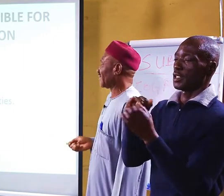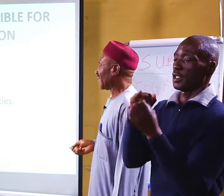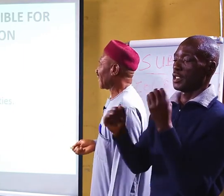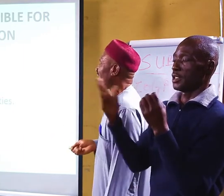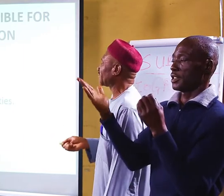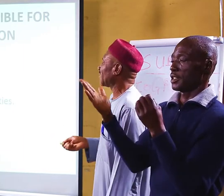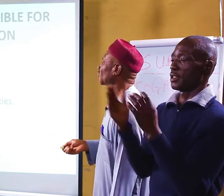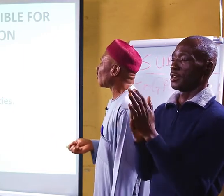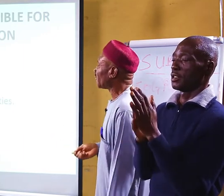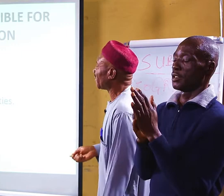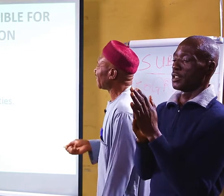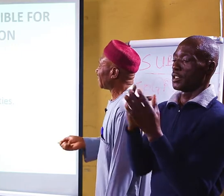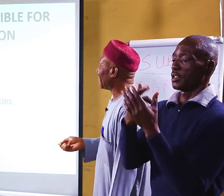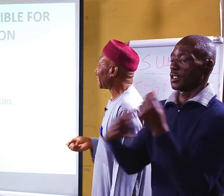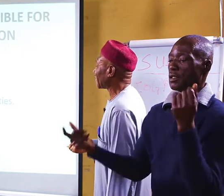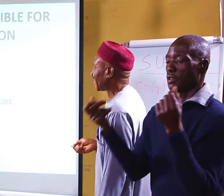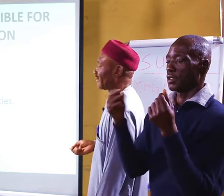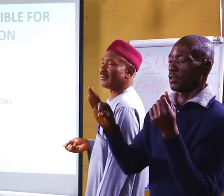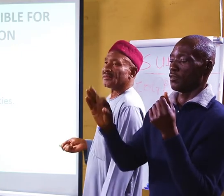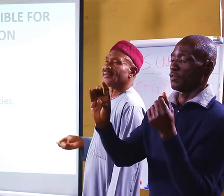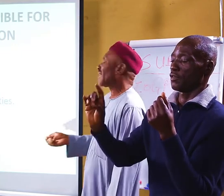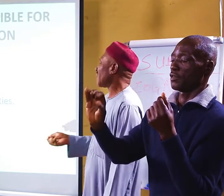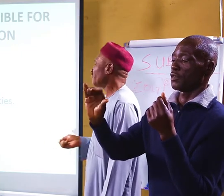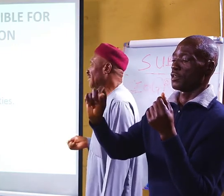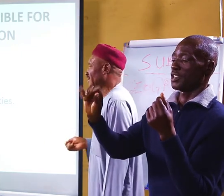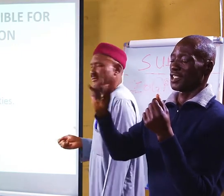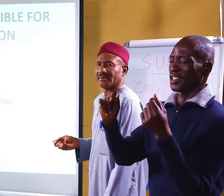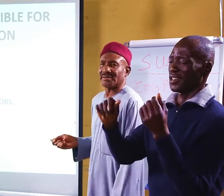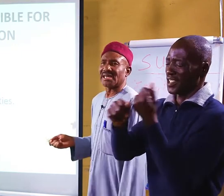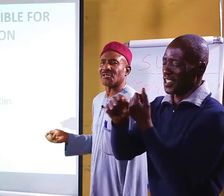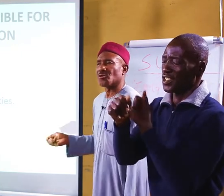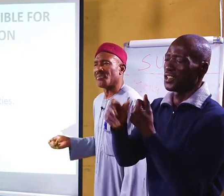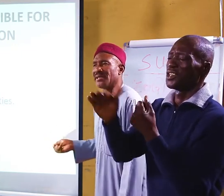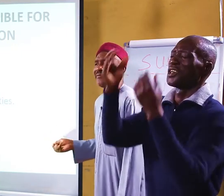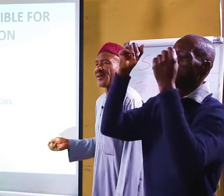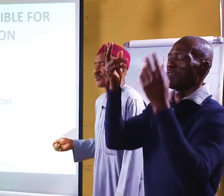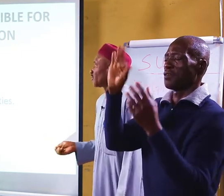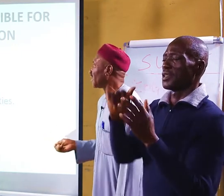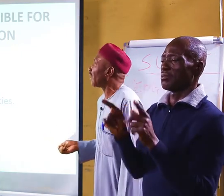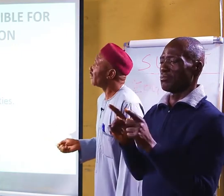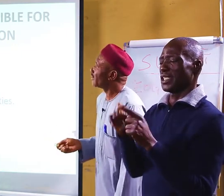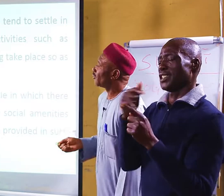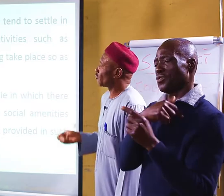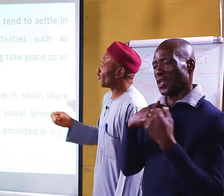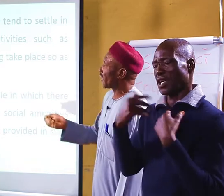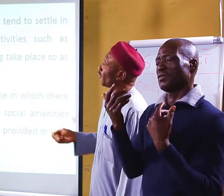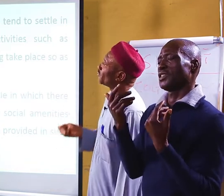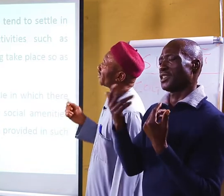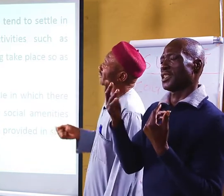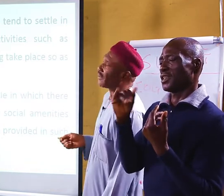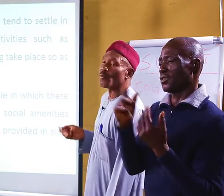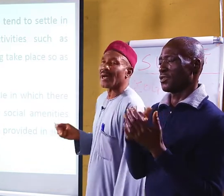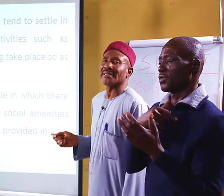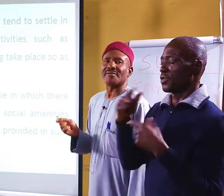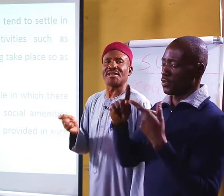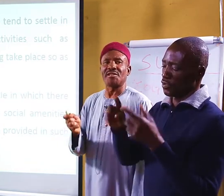the least here, absence of disaster. There are many. There are so many factors here. So we are going to